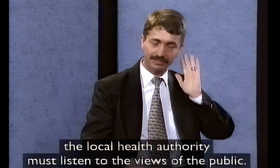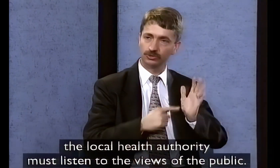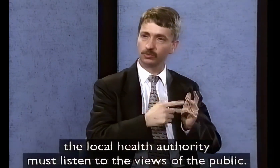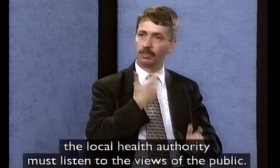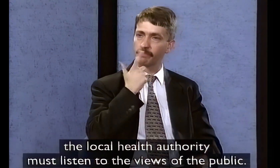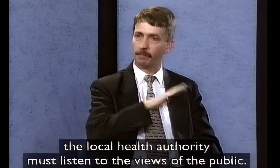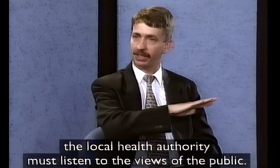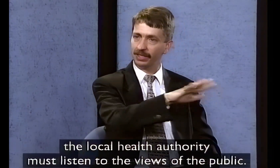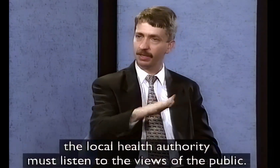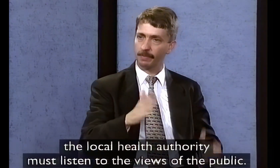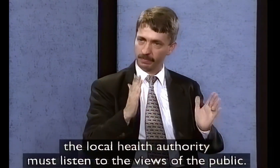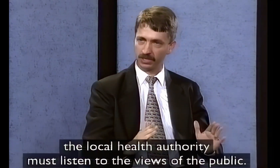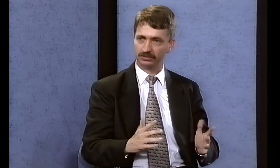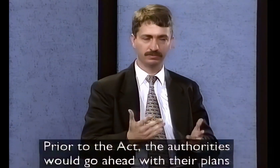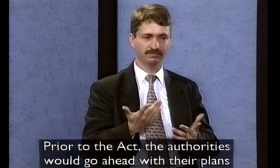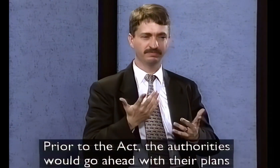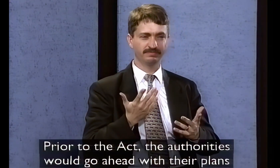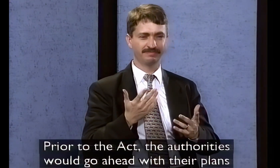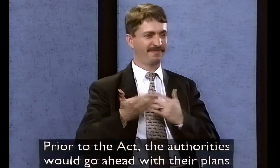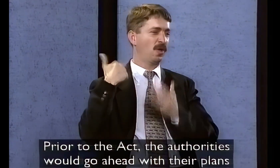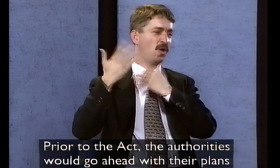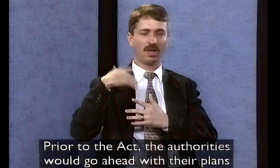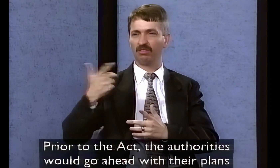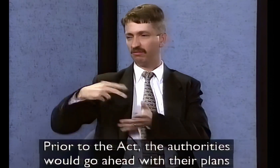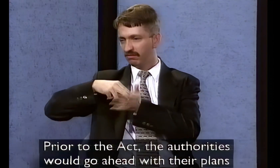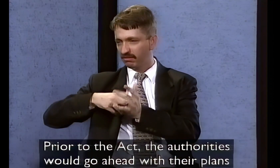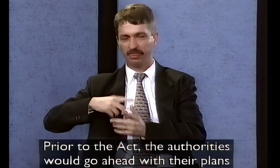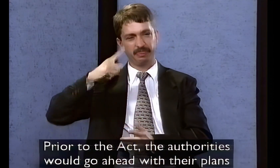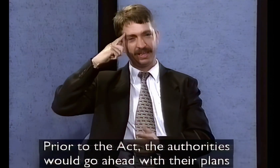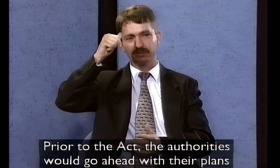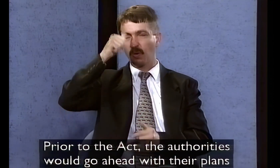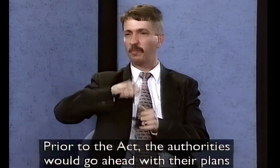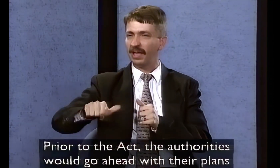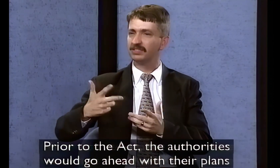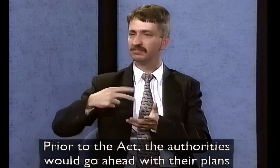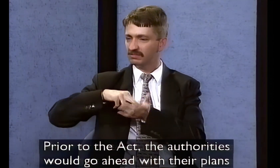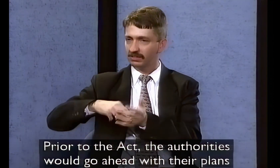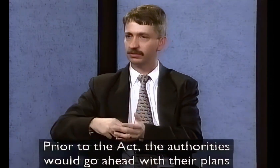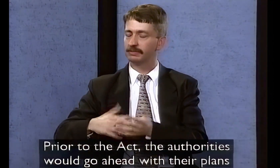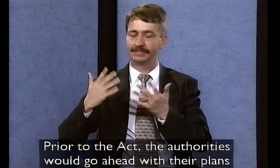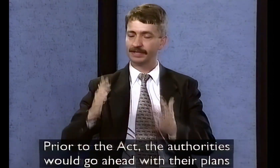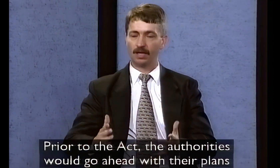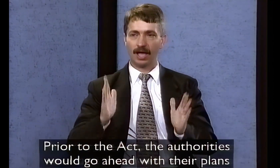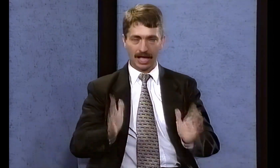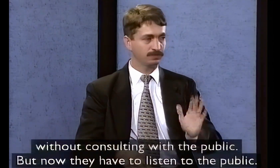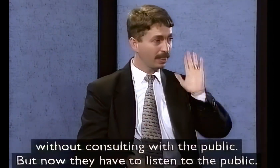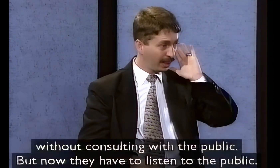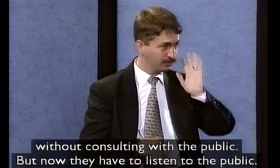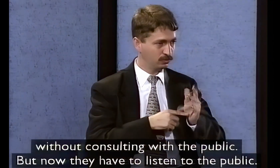Prior to the Act, the authorities would go ahead with their plans or decisions without consulting with the public, did what they thought was best, but now